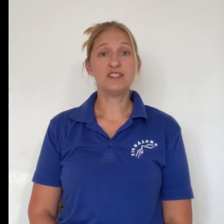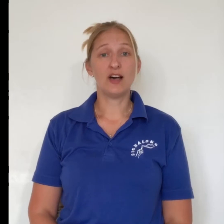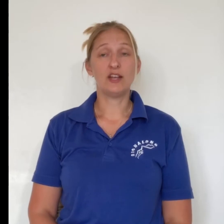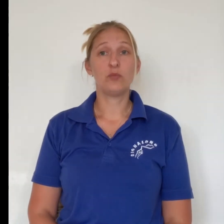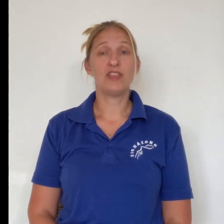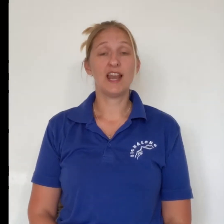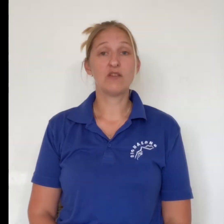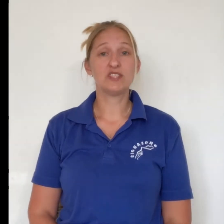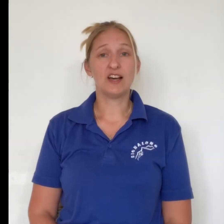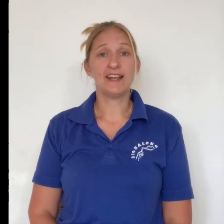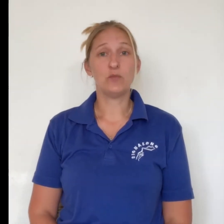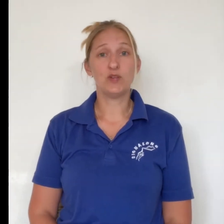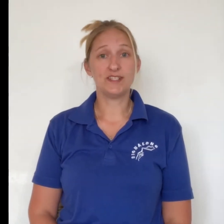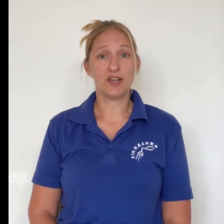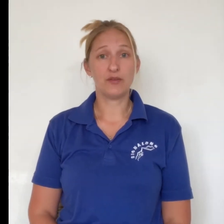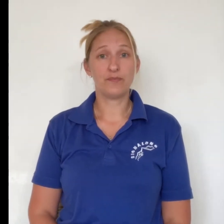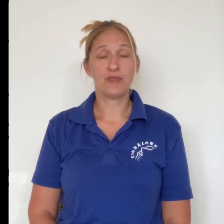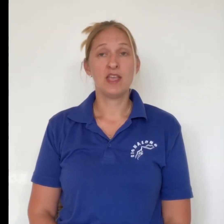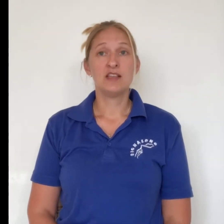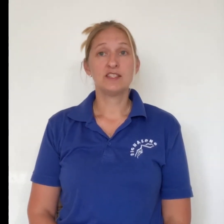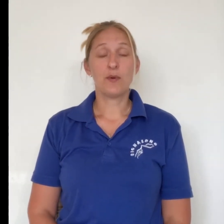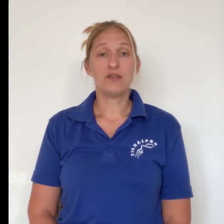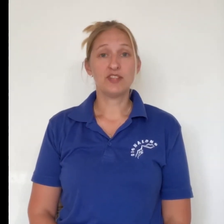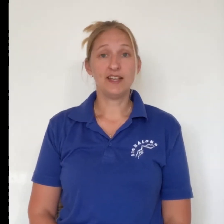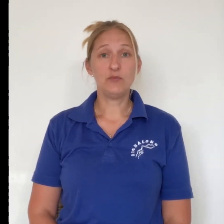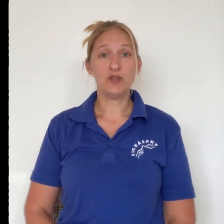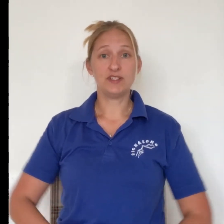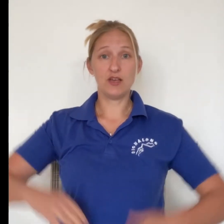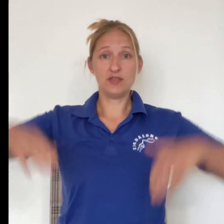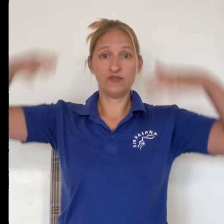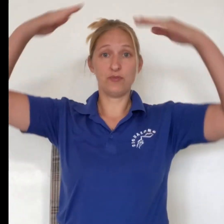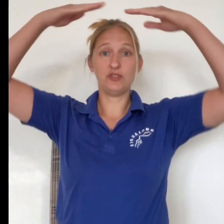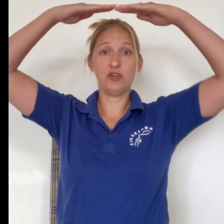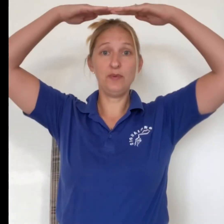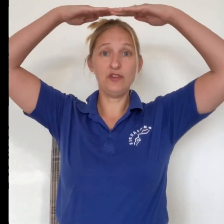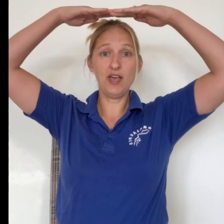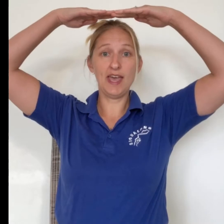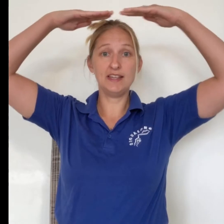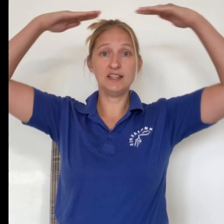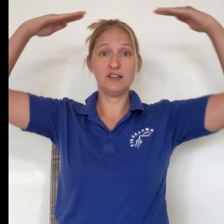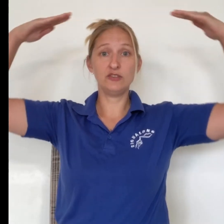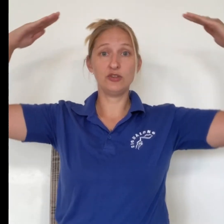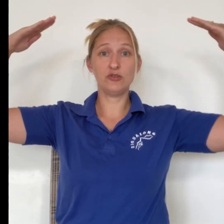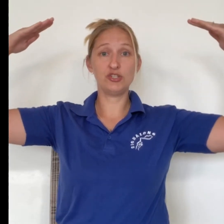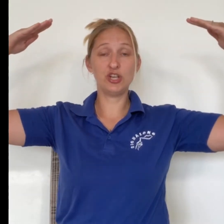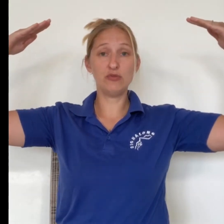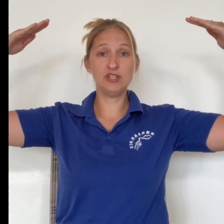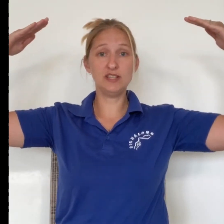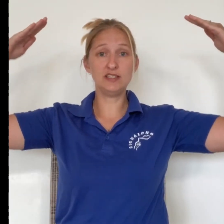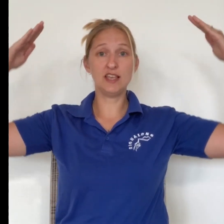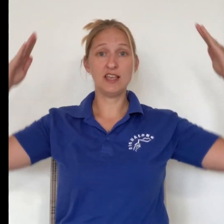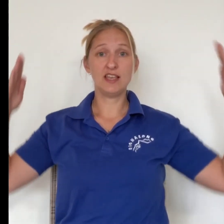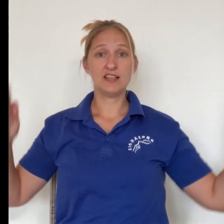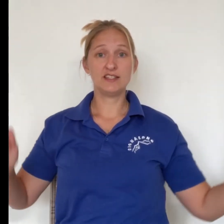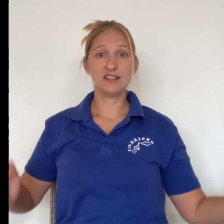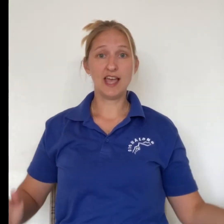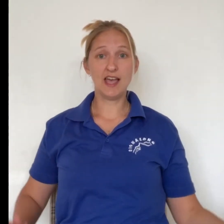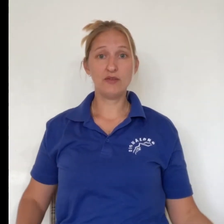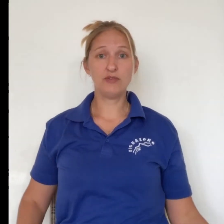sign within our signing window. So our signing window is from the top of your head to your shoulders, down and